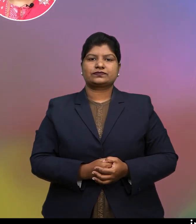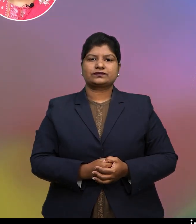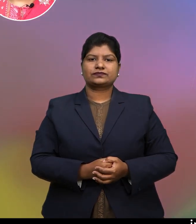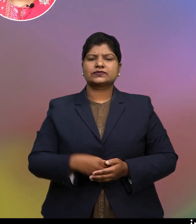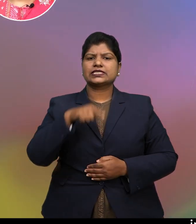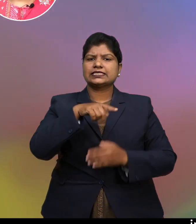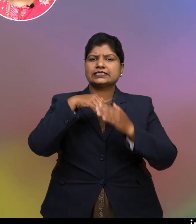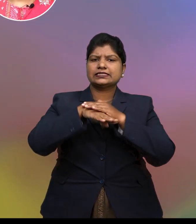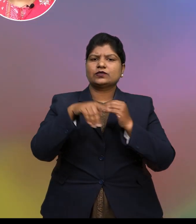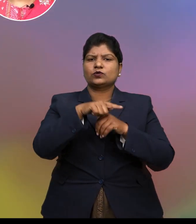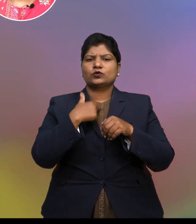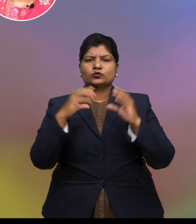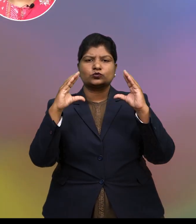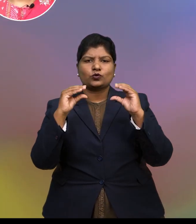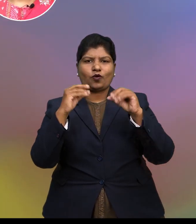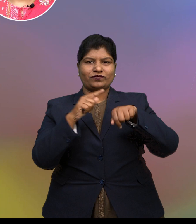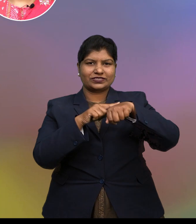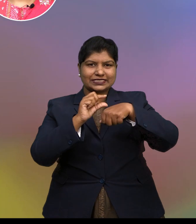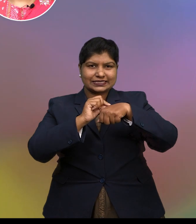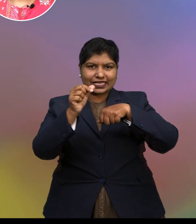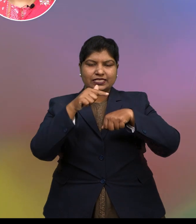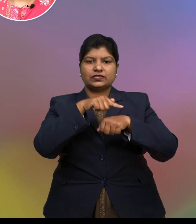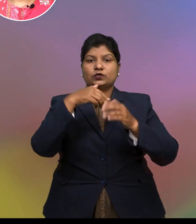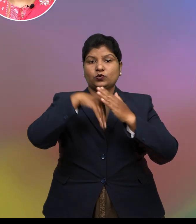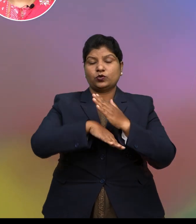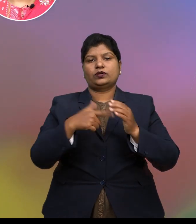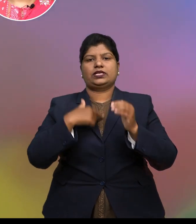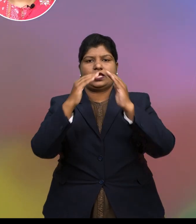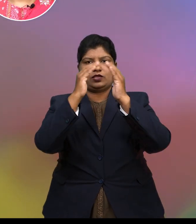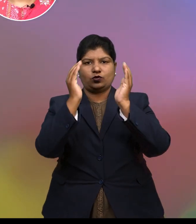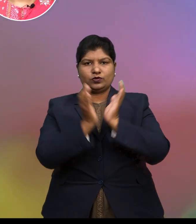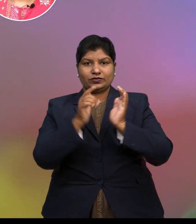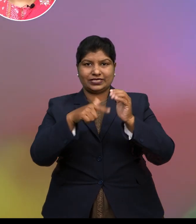into the soft tissues of the uterus.